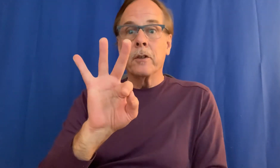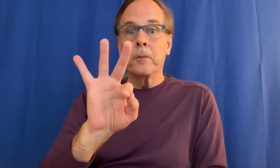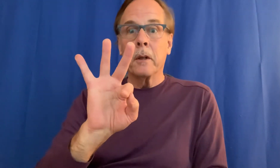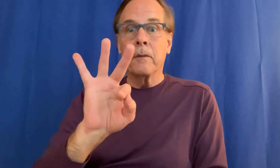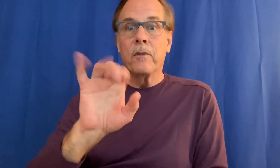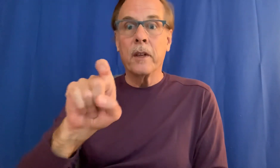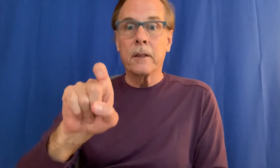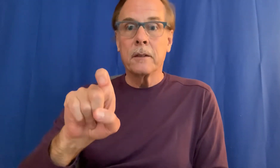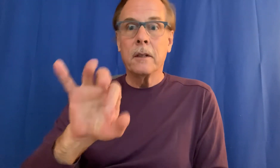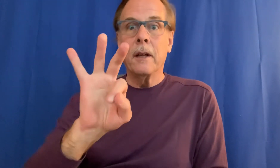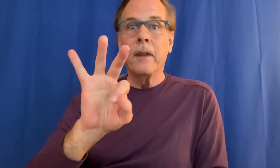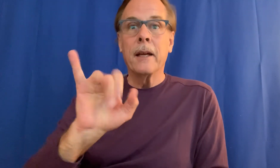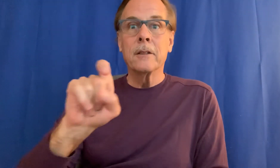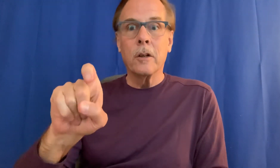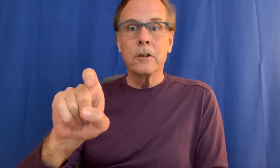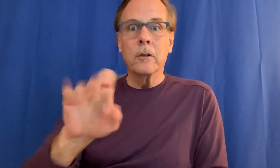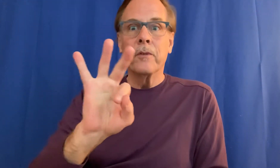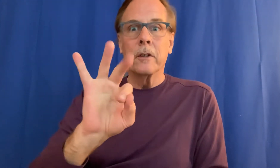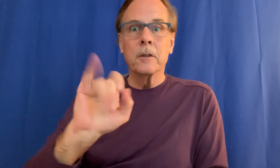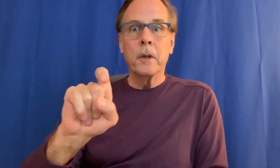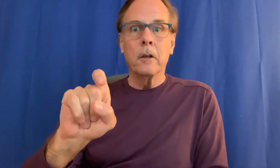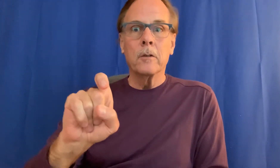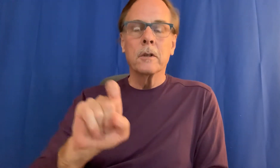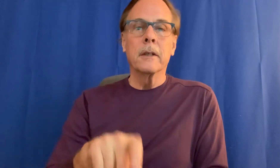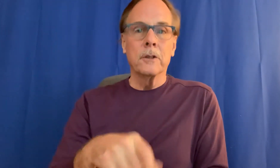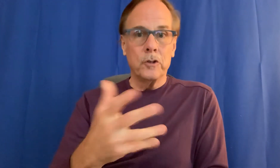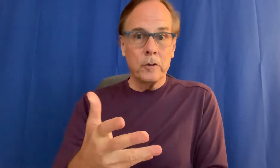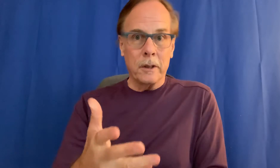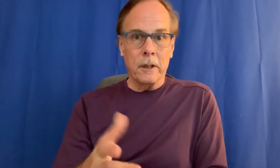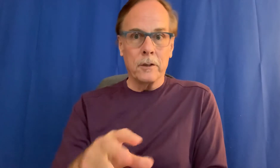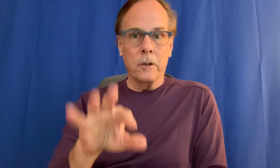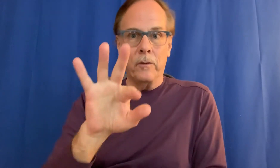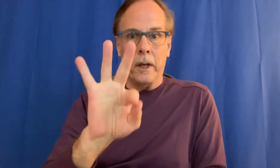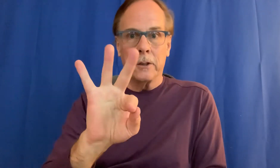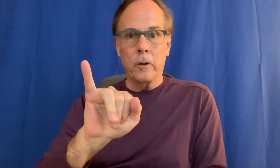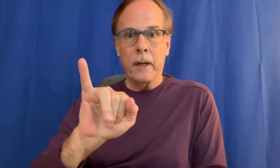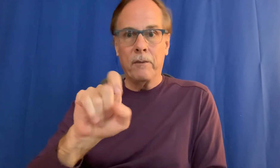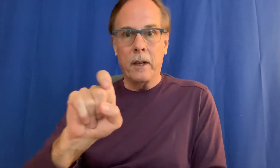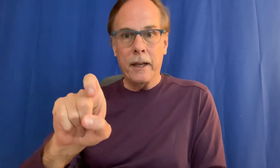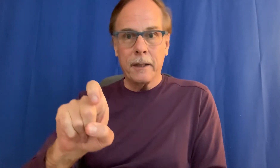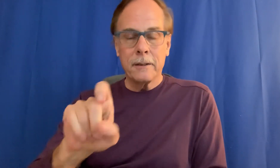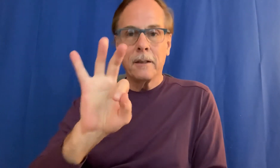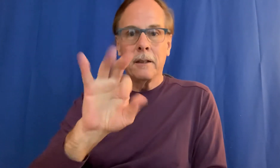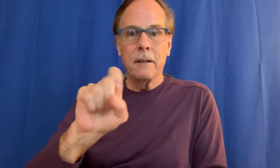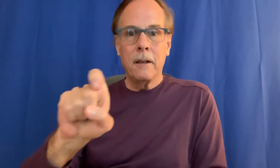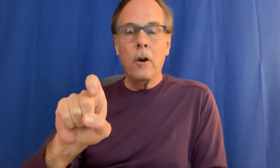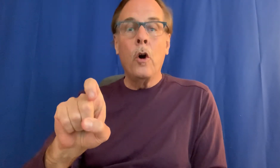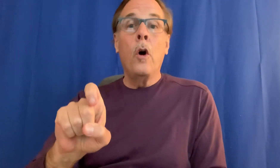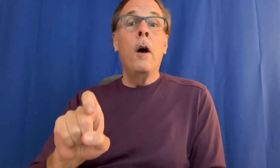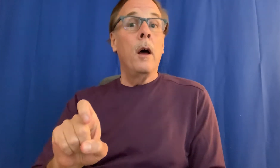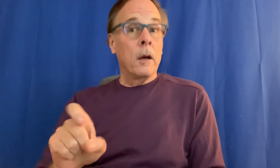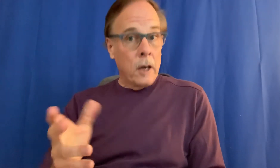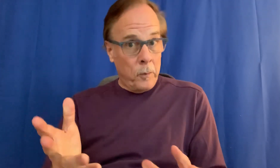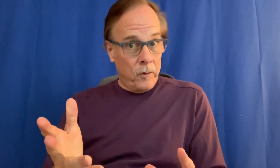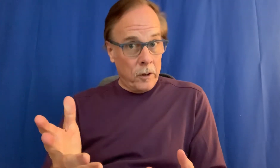fingerspelling fix, and that is also a fingerspell loan sign because it's usually done so fast. So F-I-X. Couple of other